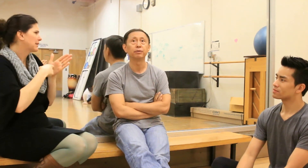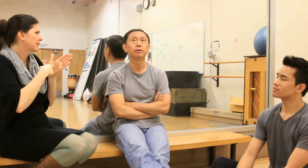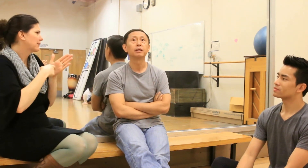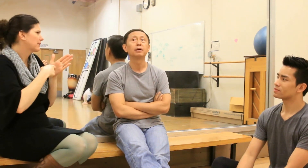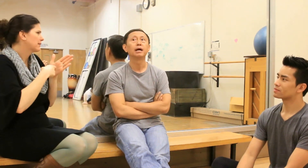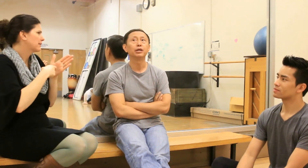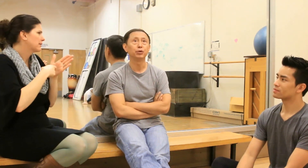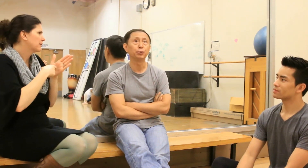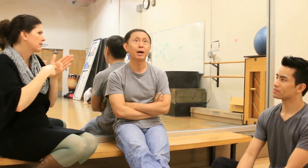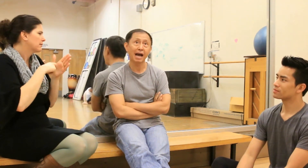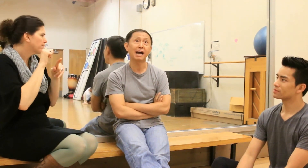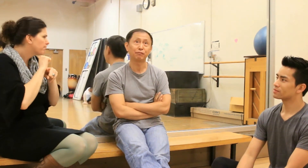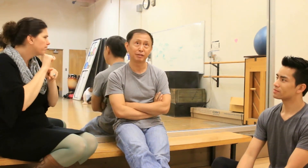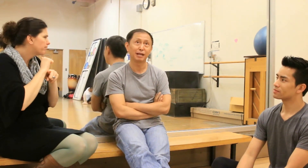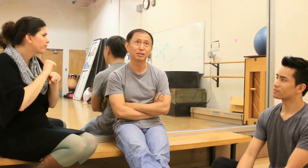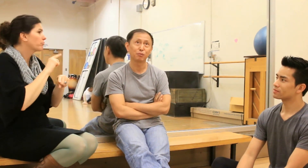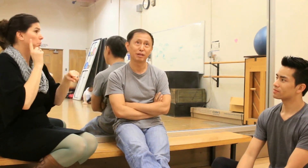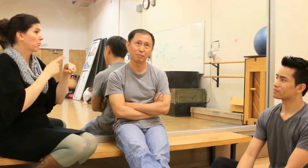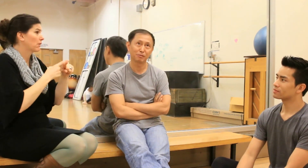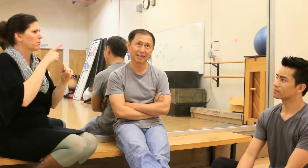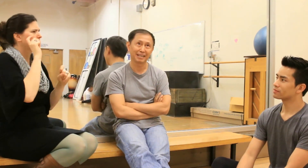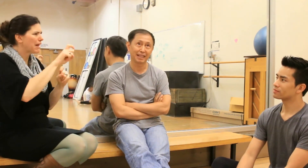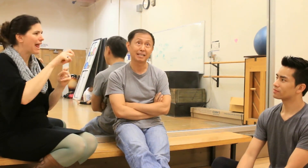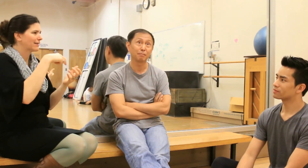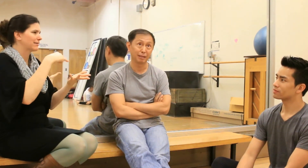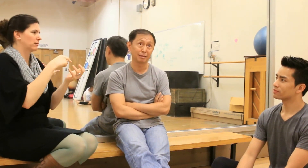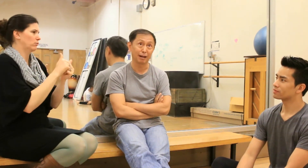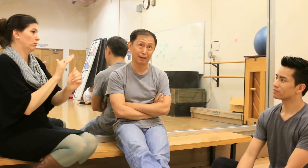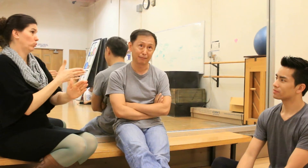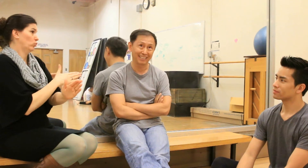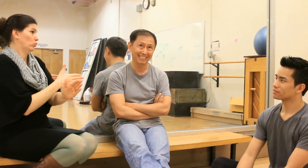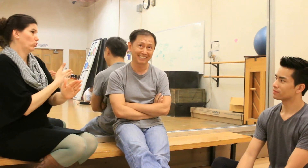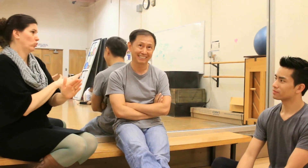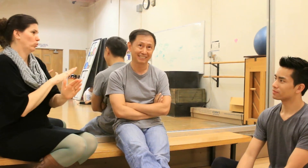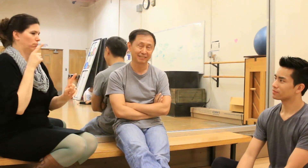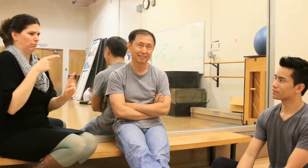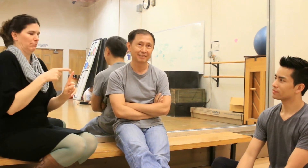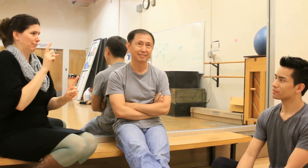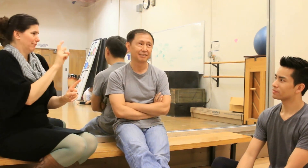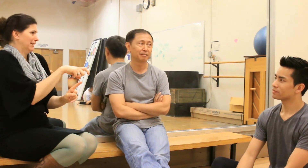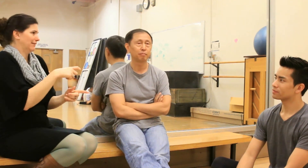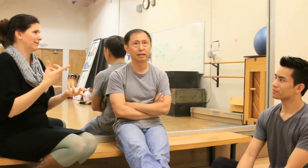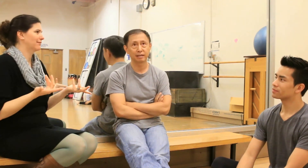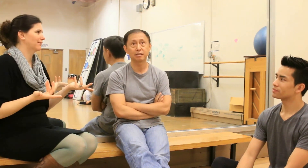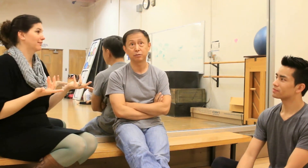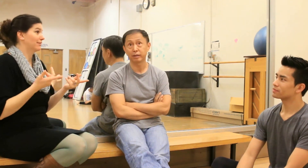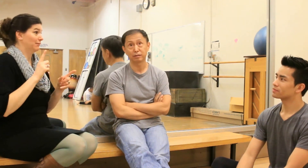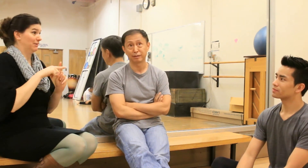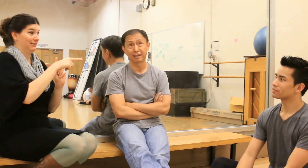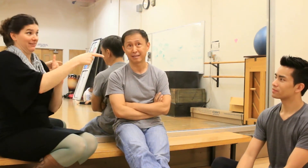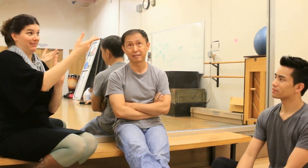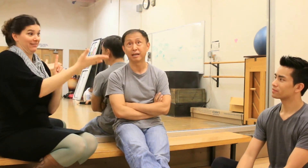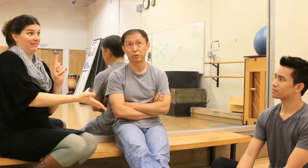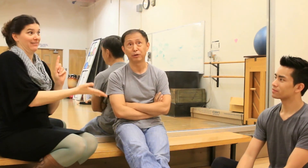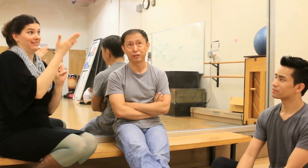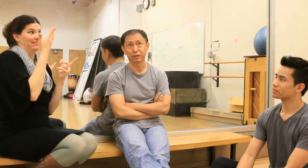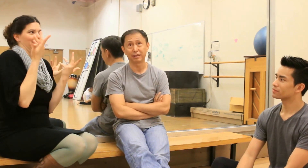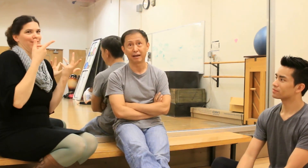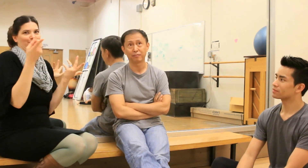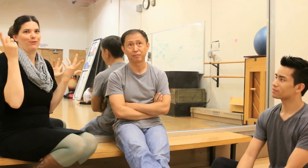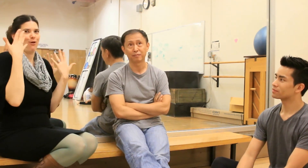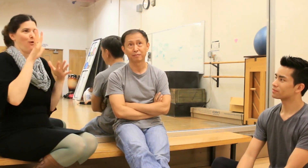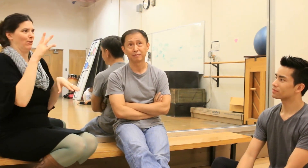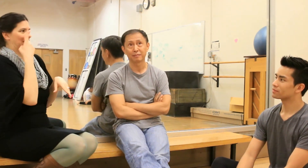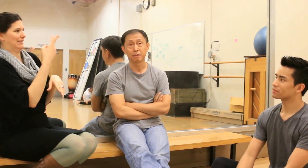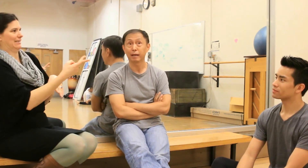also, you have to dance with music. That's the baseline, right? But his situation, like I said, you already know